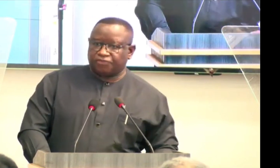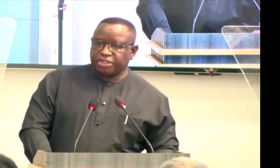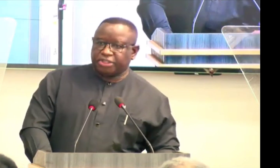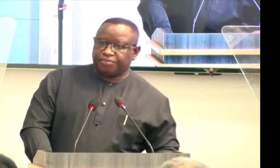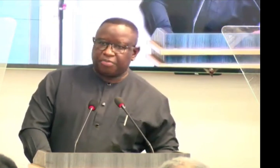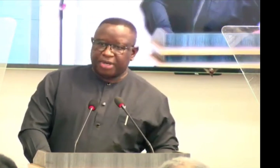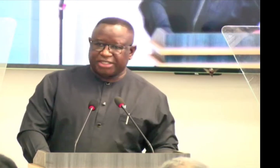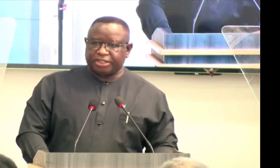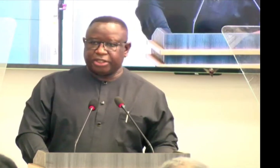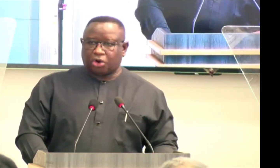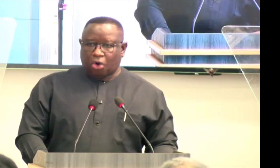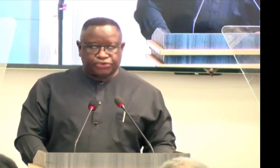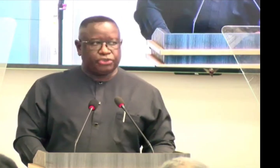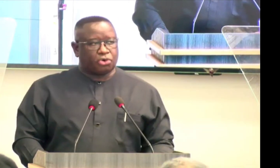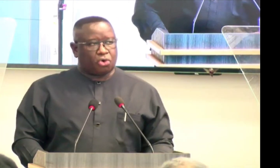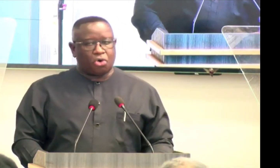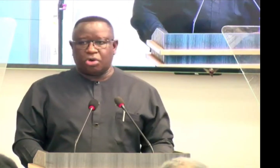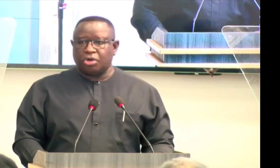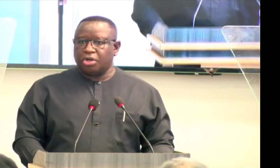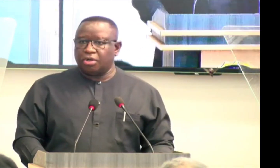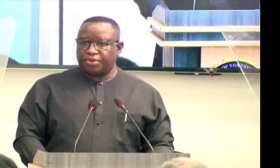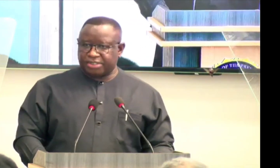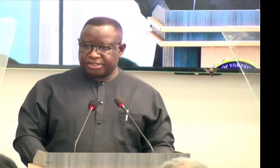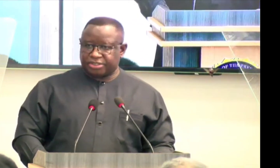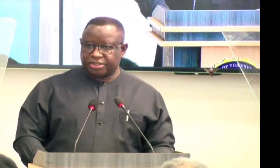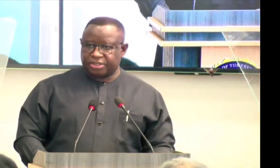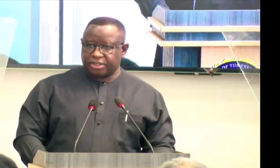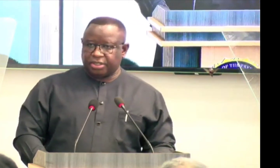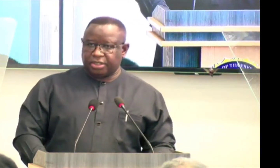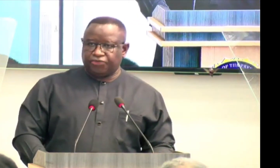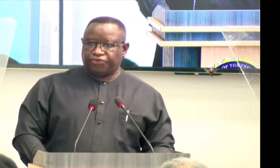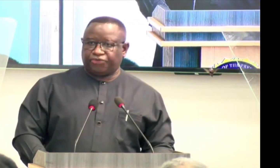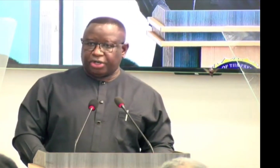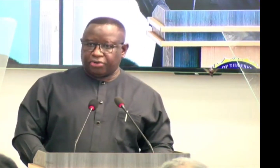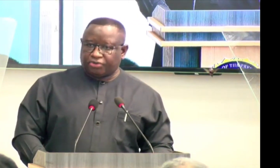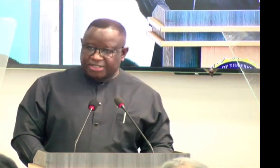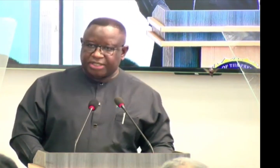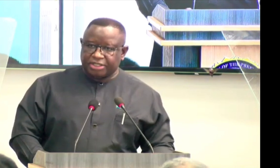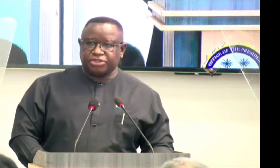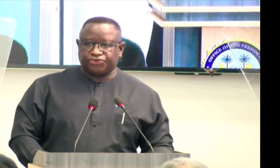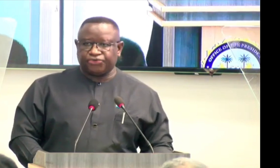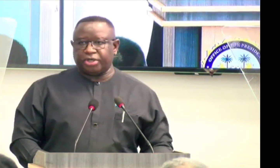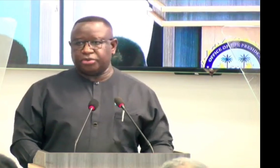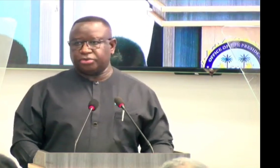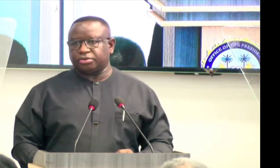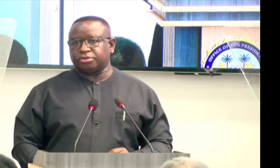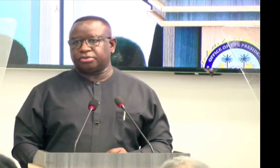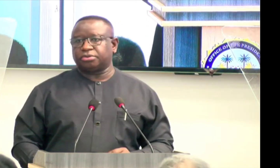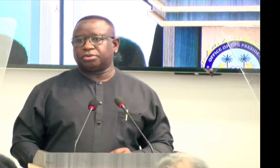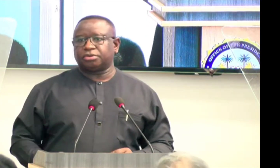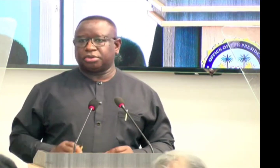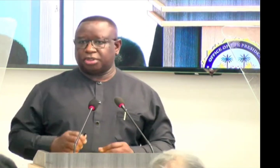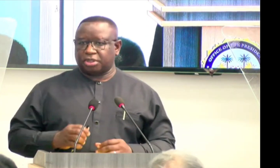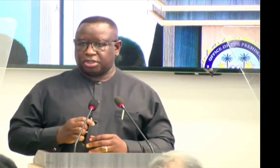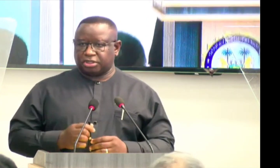members of the diplomatic and consular corps present in Sierra Leone, resident in Sierra Leone,